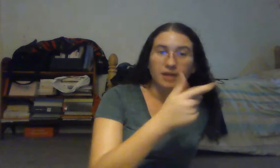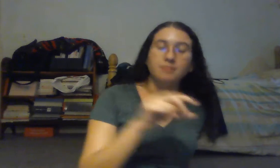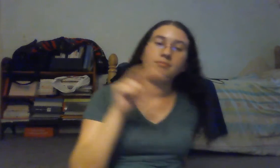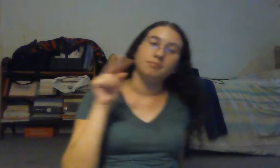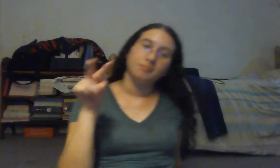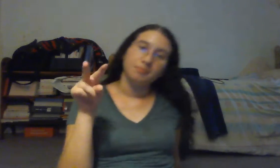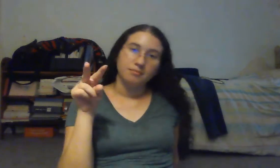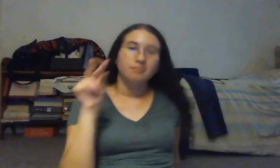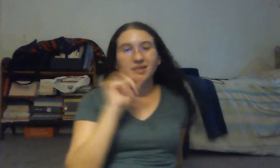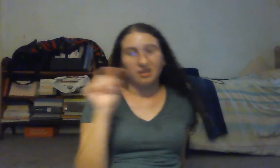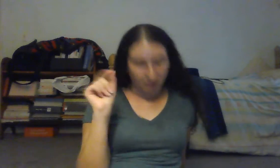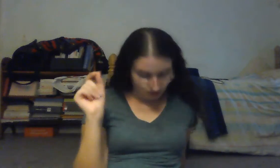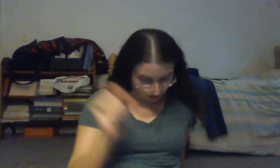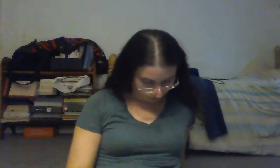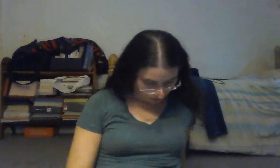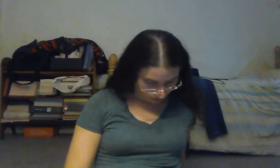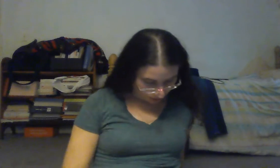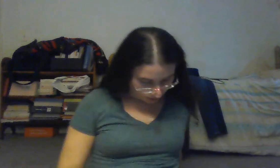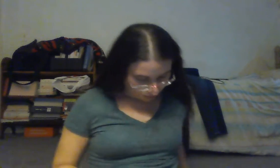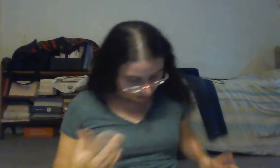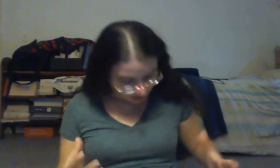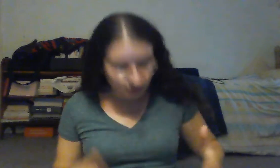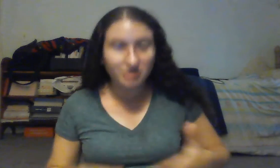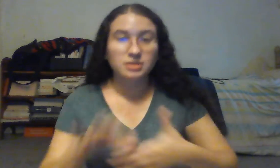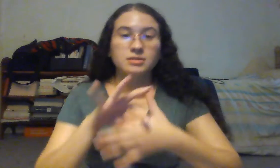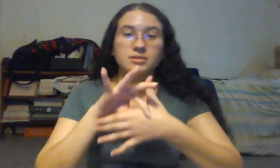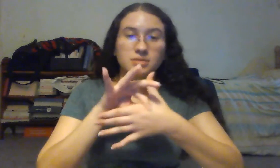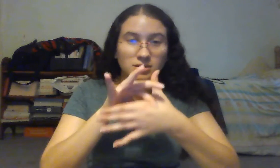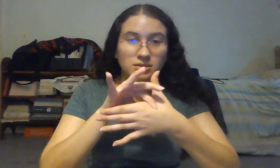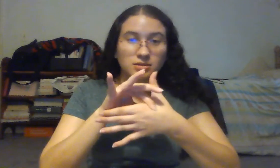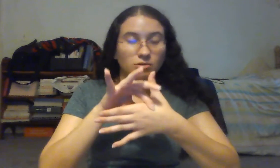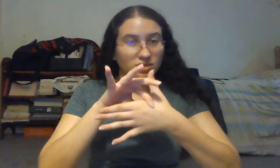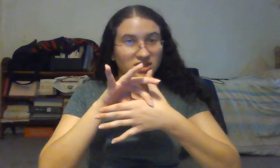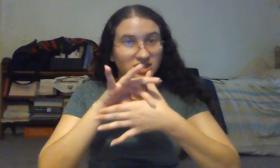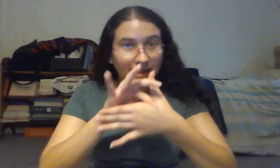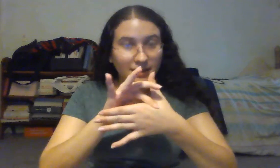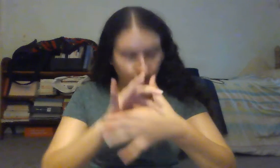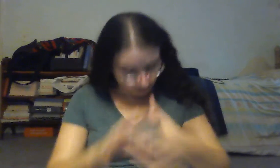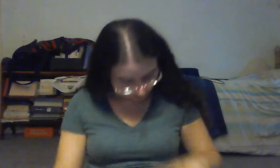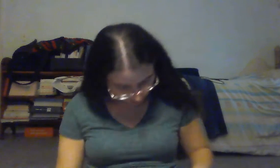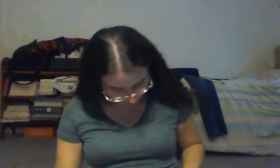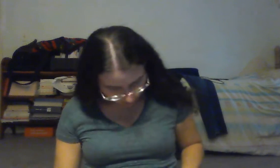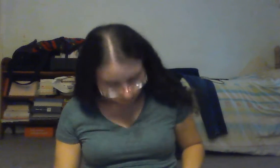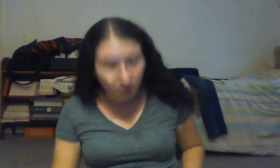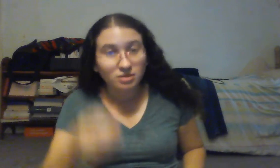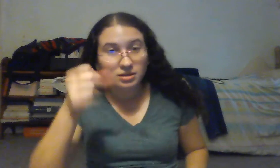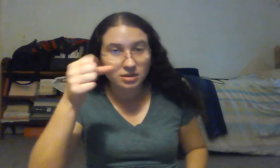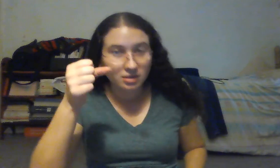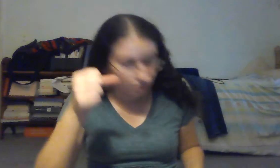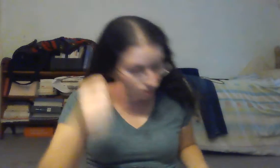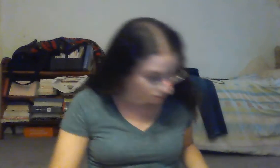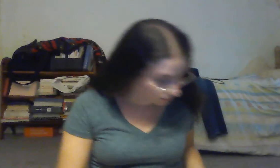sign, but they mean the same thing. Meat or steak. Milk.